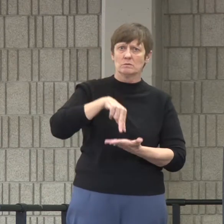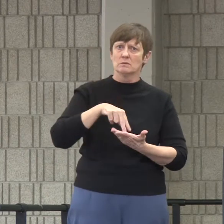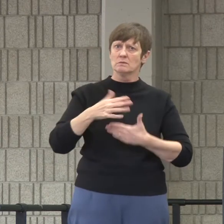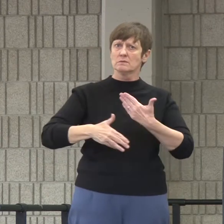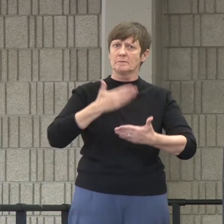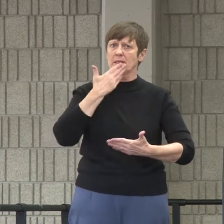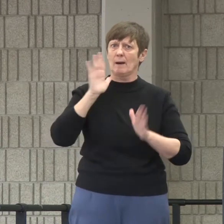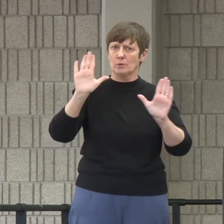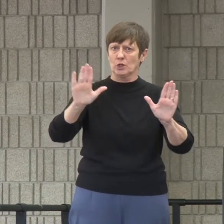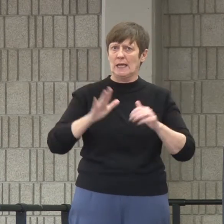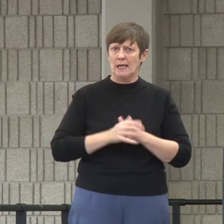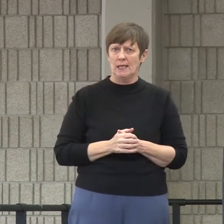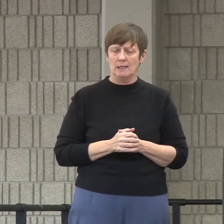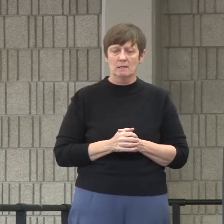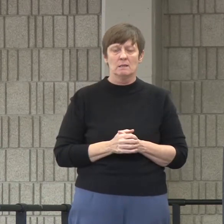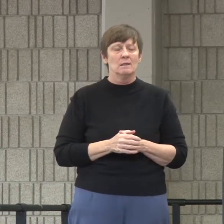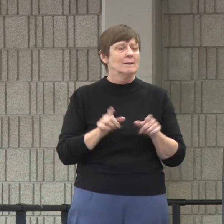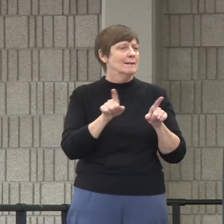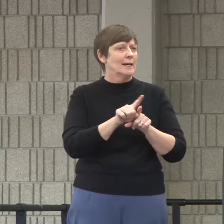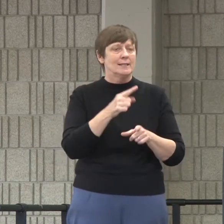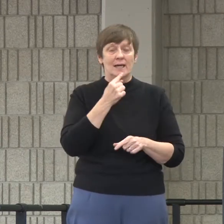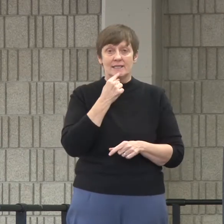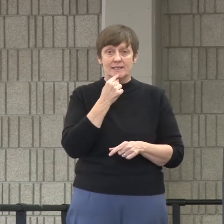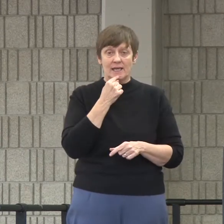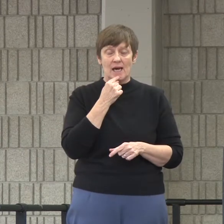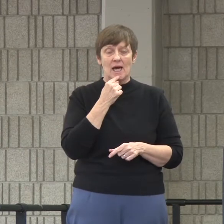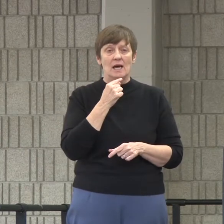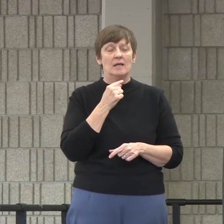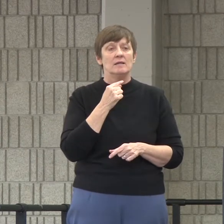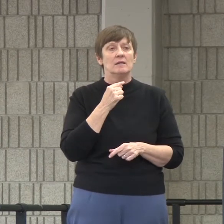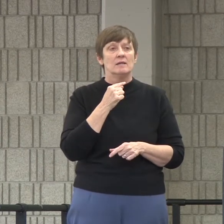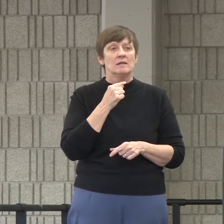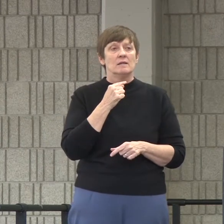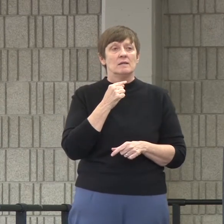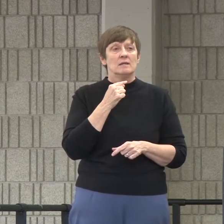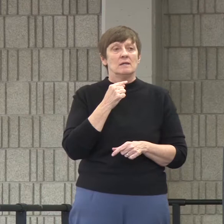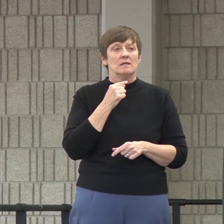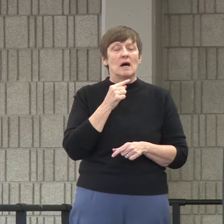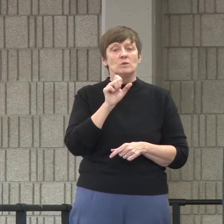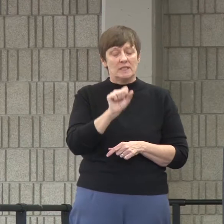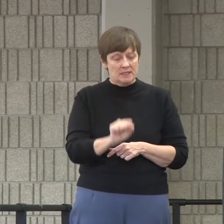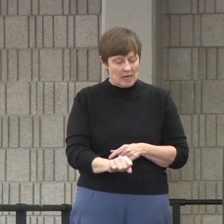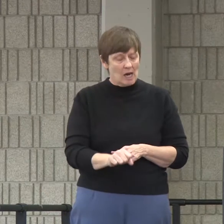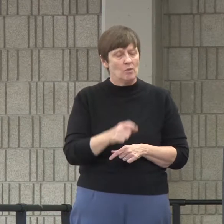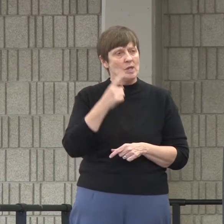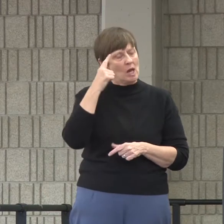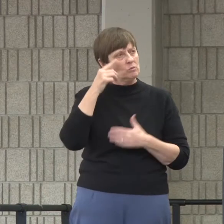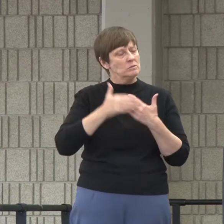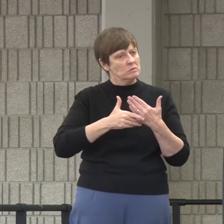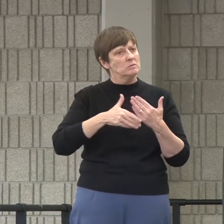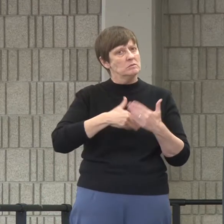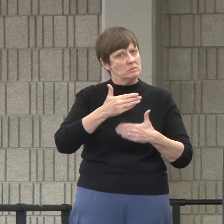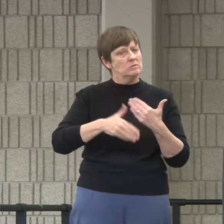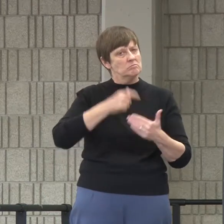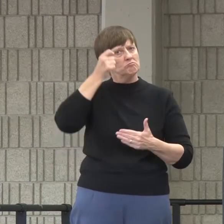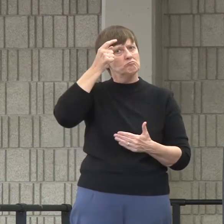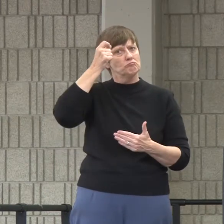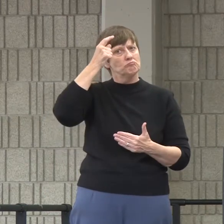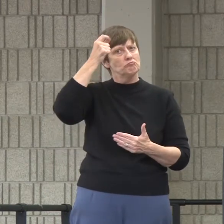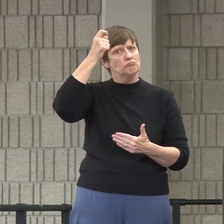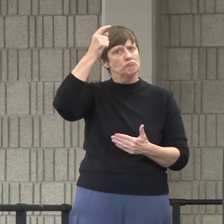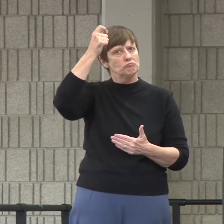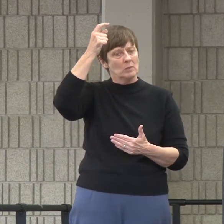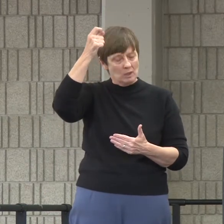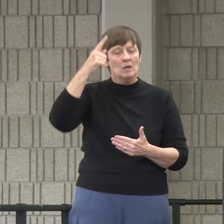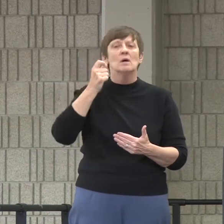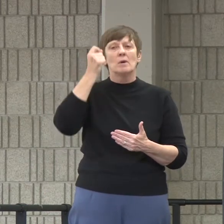As I said, I matured in my understanding while I was in the South. And I became to understand